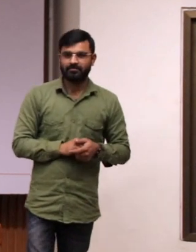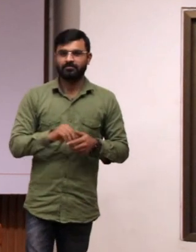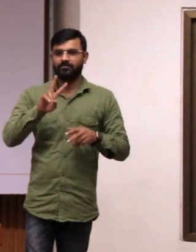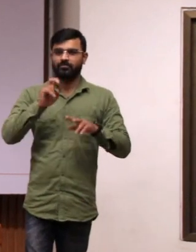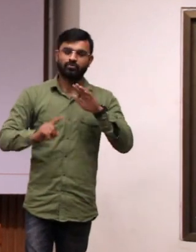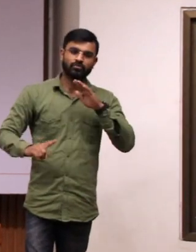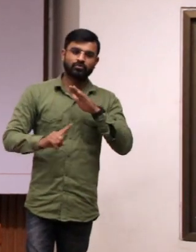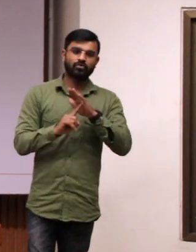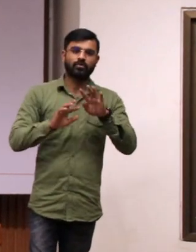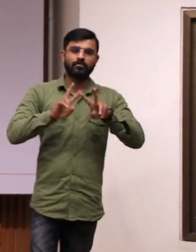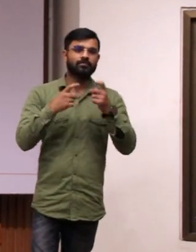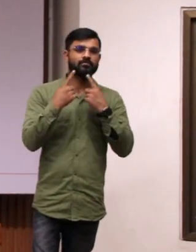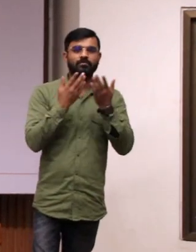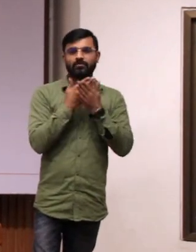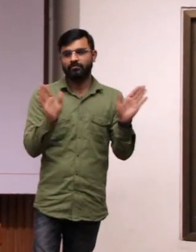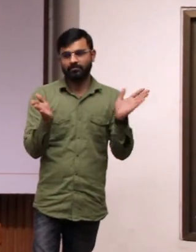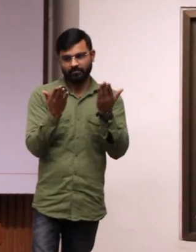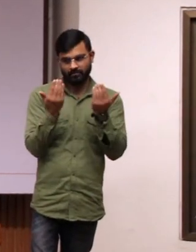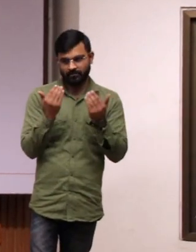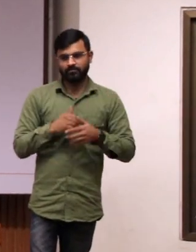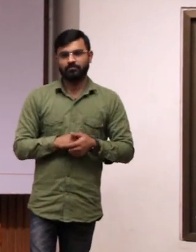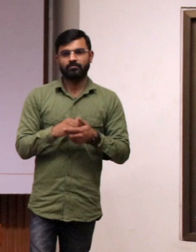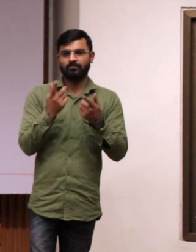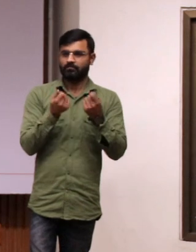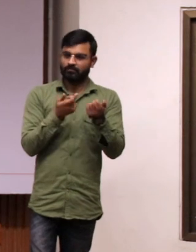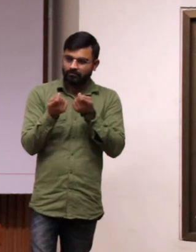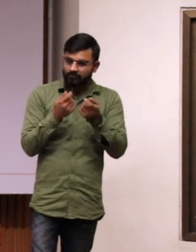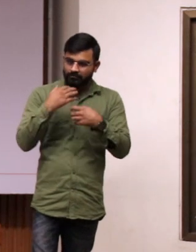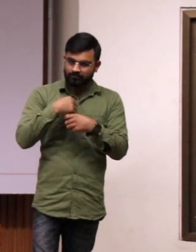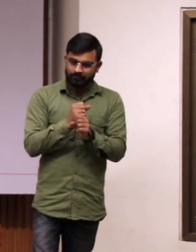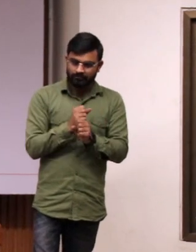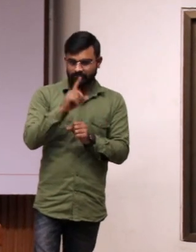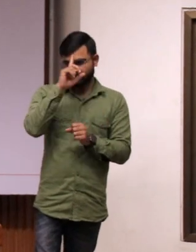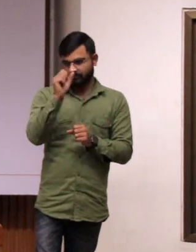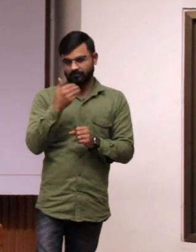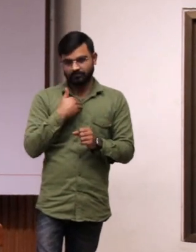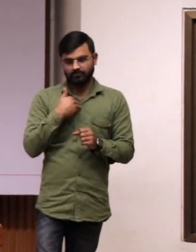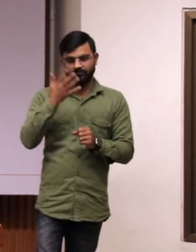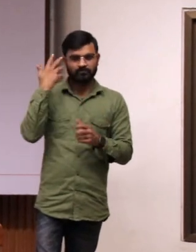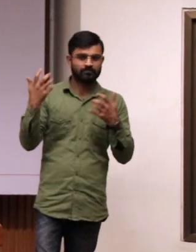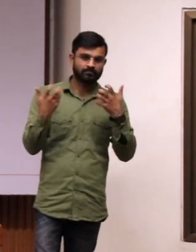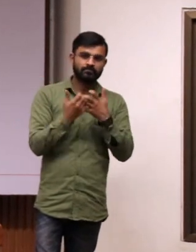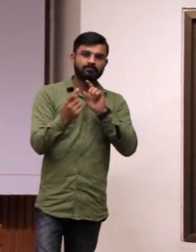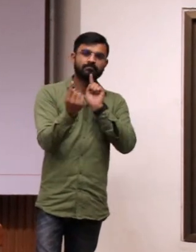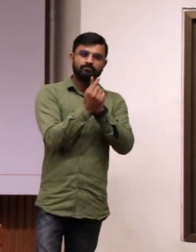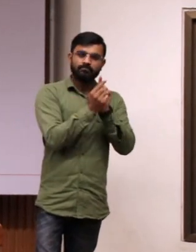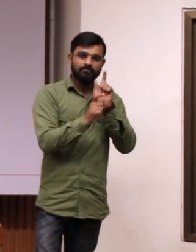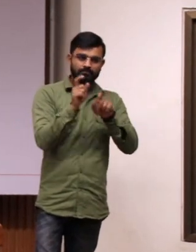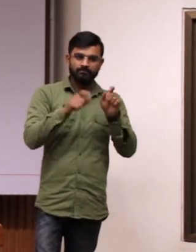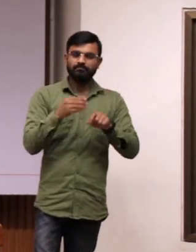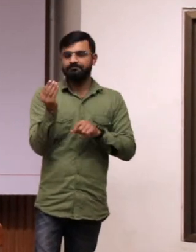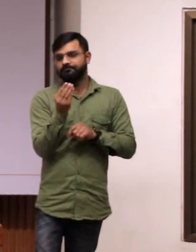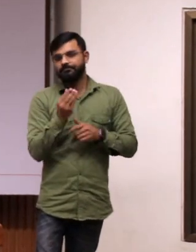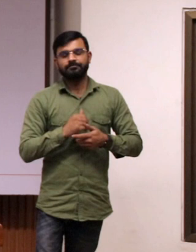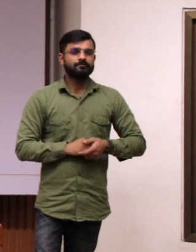top gear for everything that's possible? There's money to be made. I remember interacting with people. At